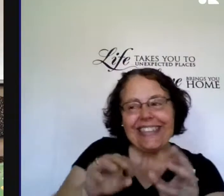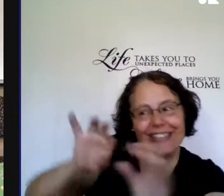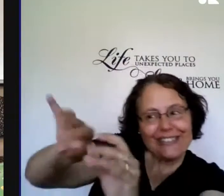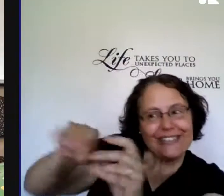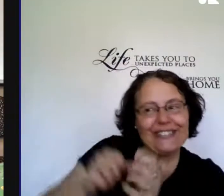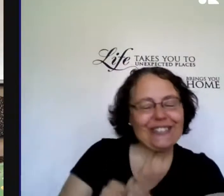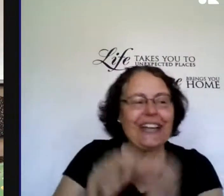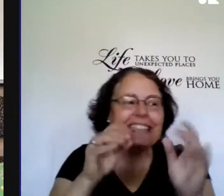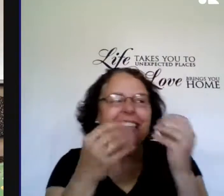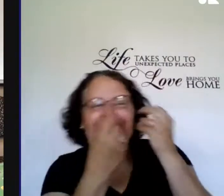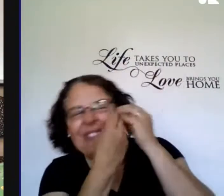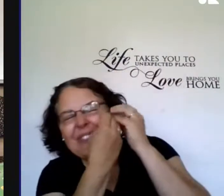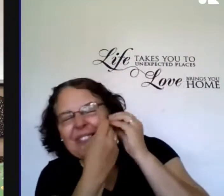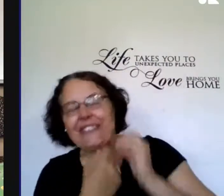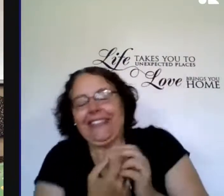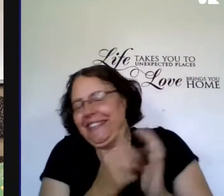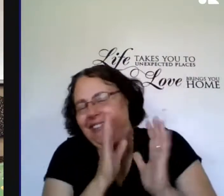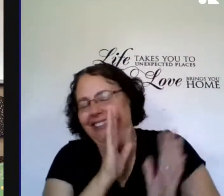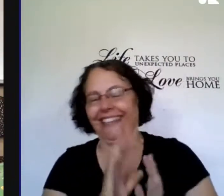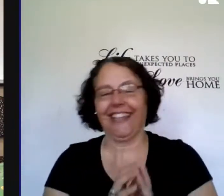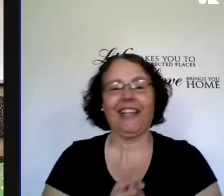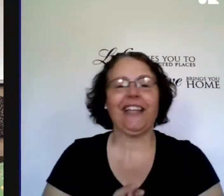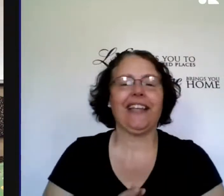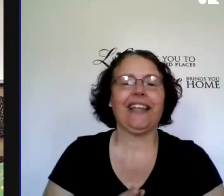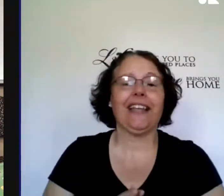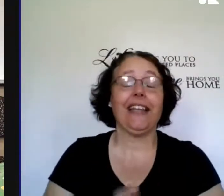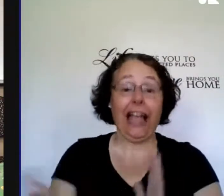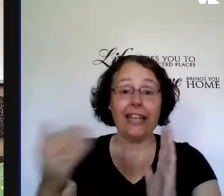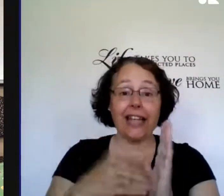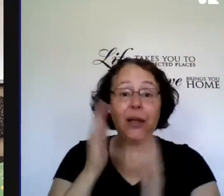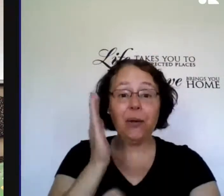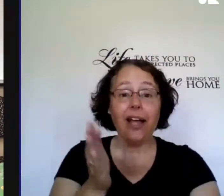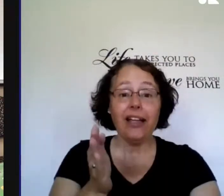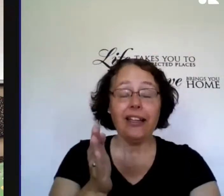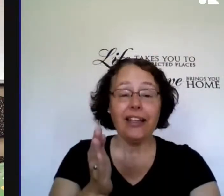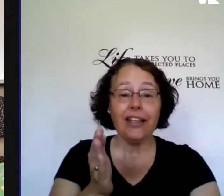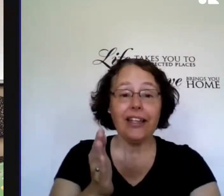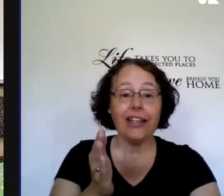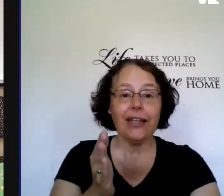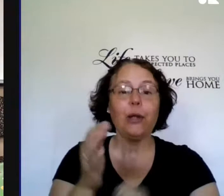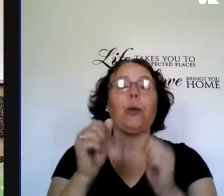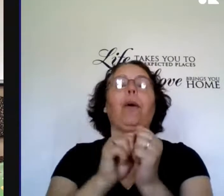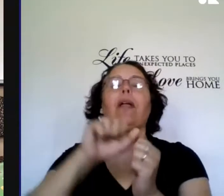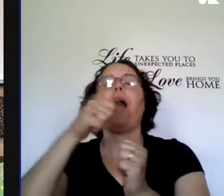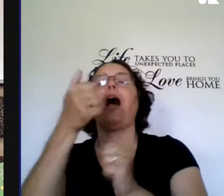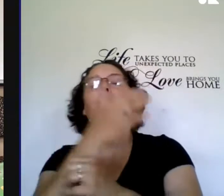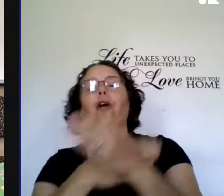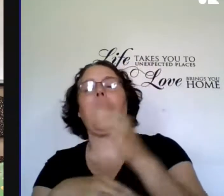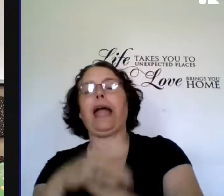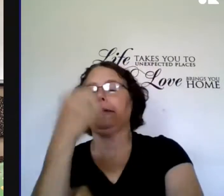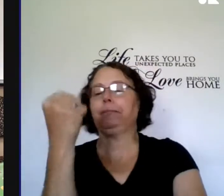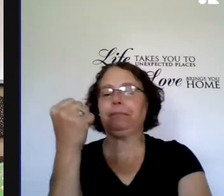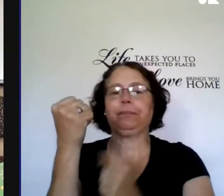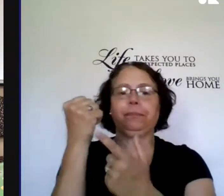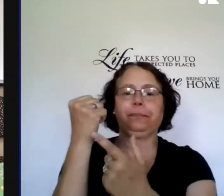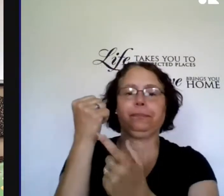tickle, tickle, tickling you. Tickle your face. Let's do it again with your other hand. Here we